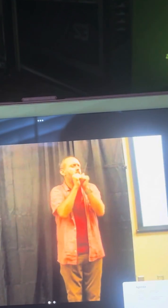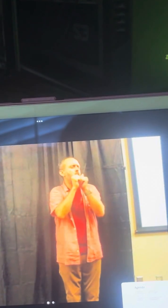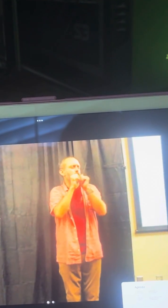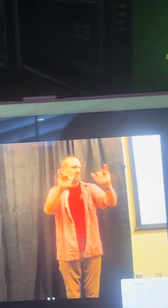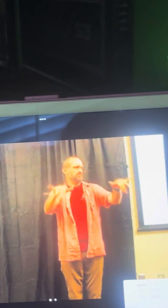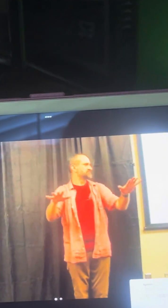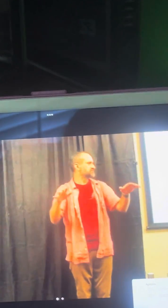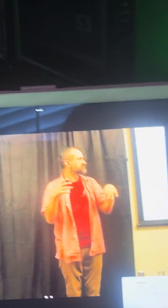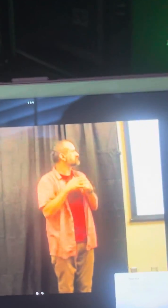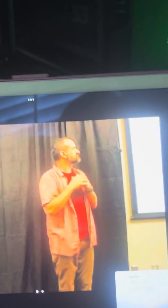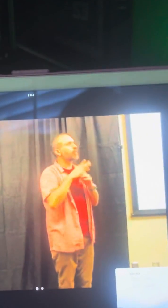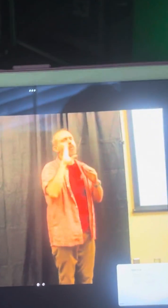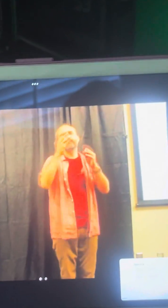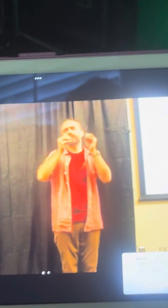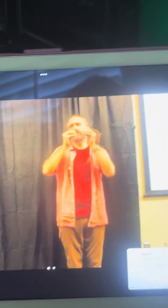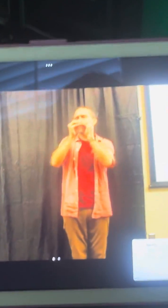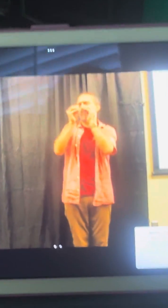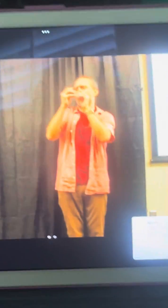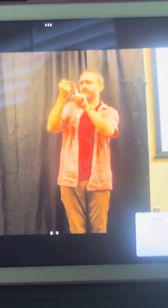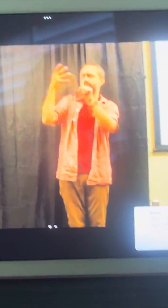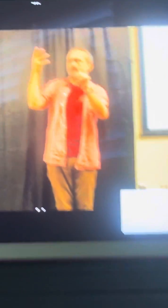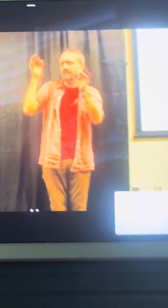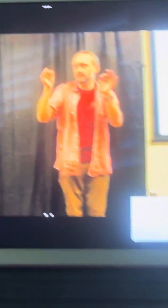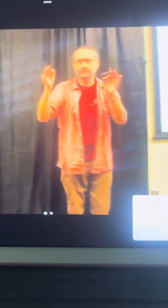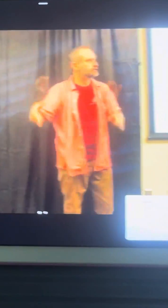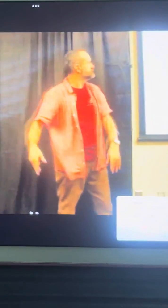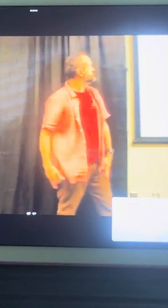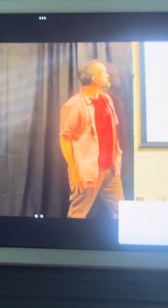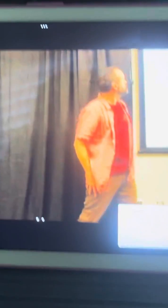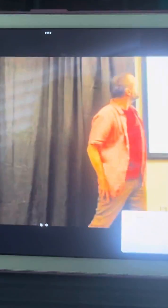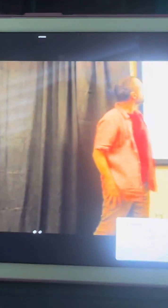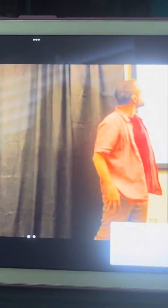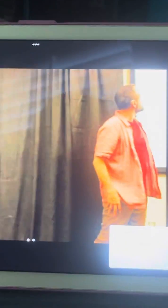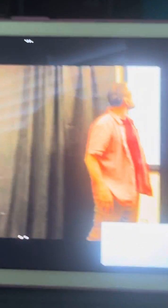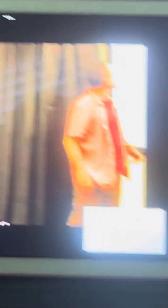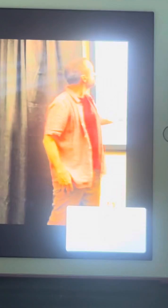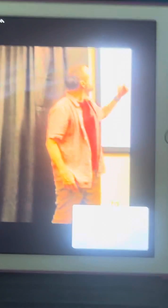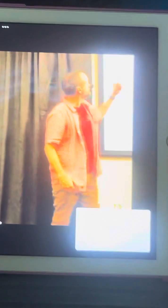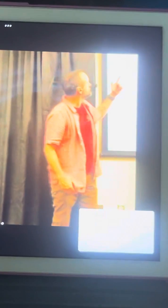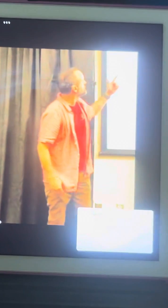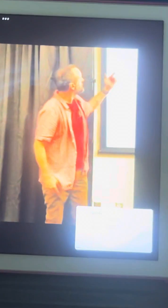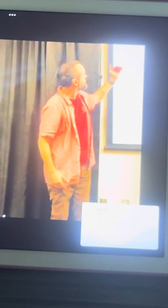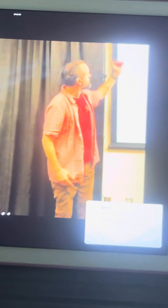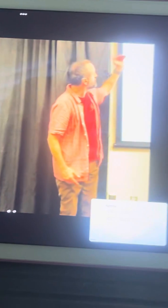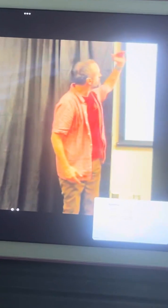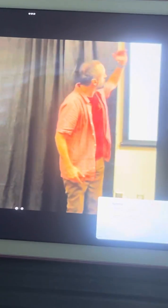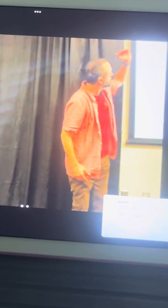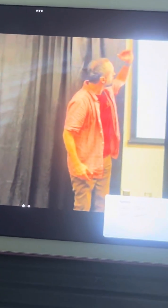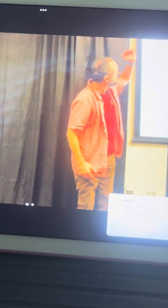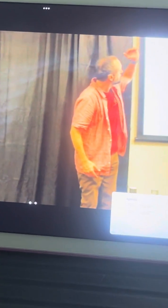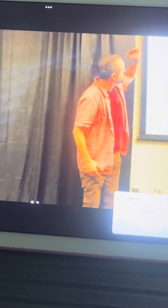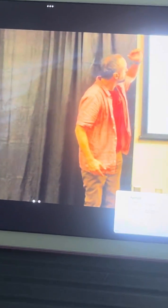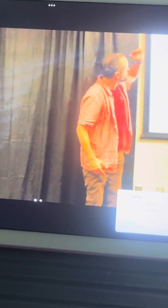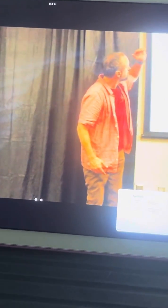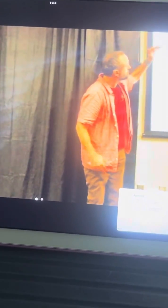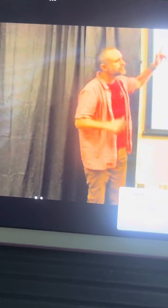more of an acting mode and signing story and expanding on that. And then